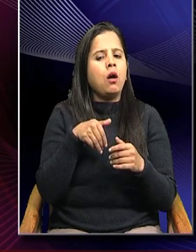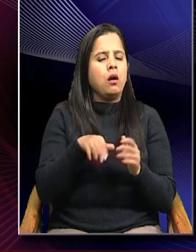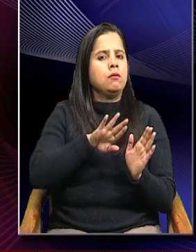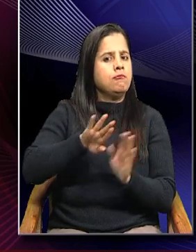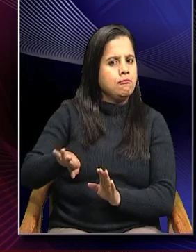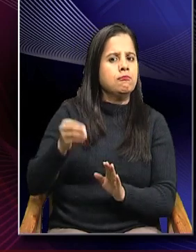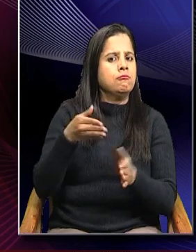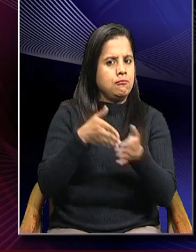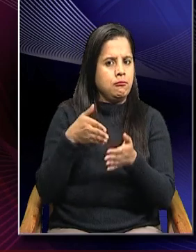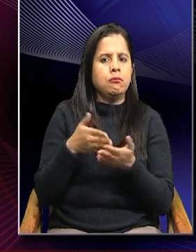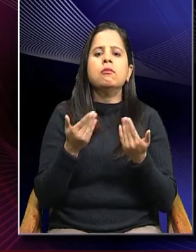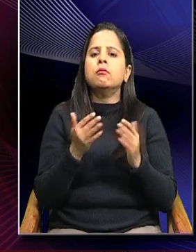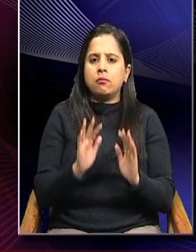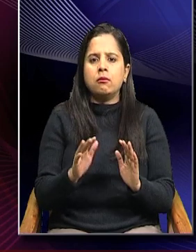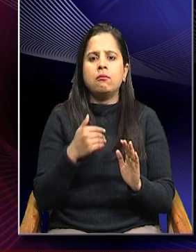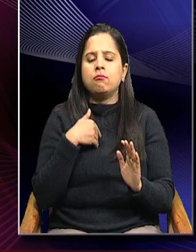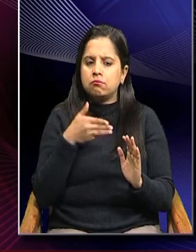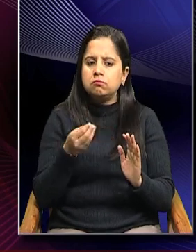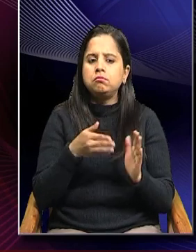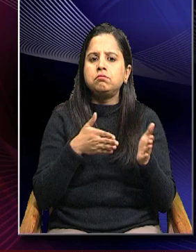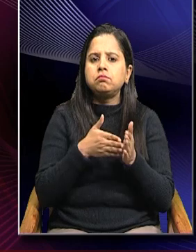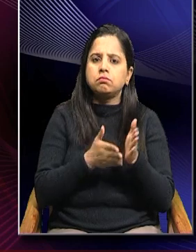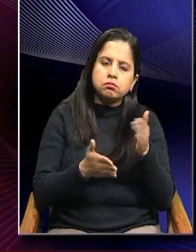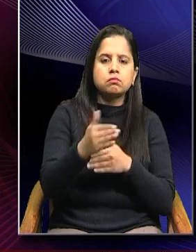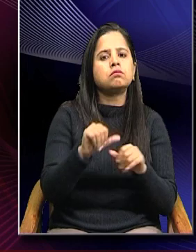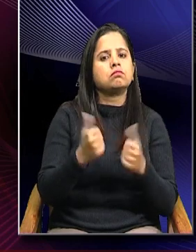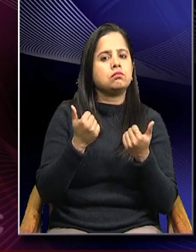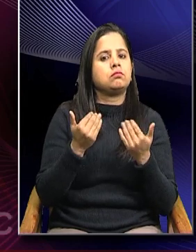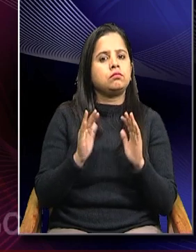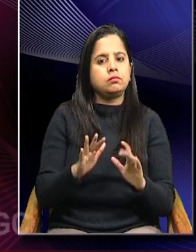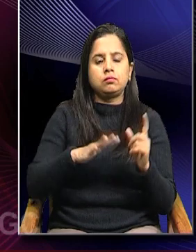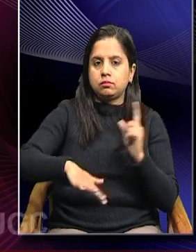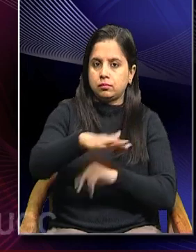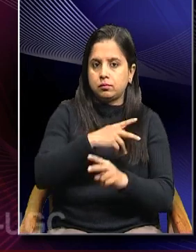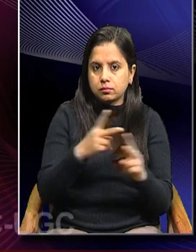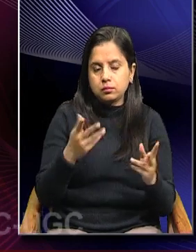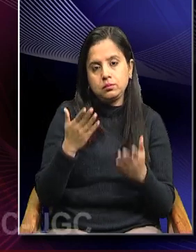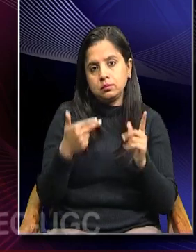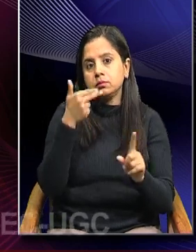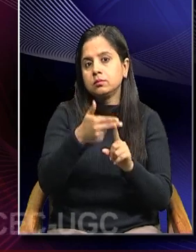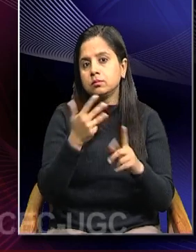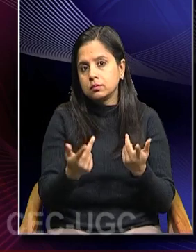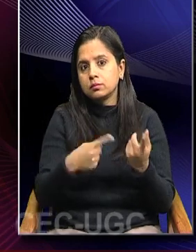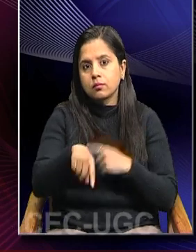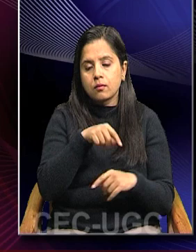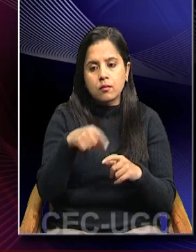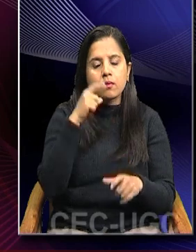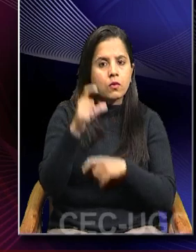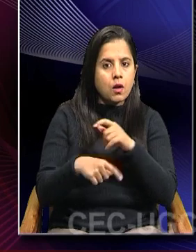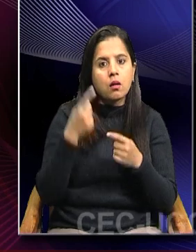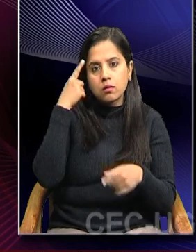certain challenges. We can also overcome certain areas where it may cause defeat to our company's